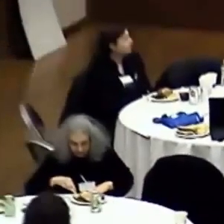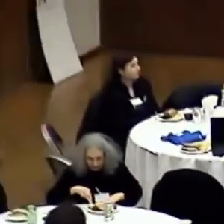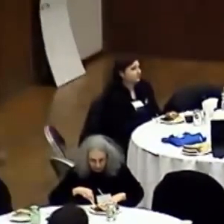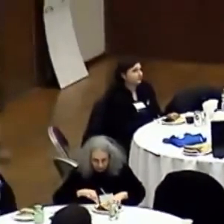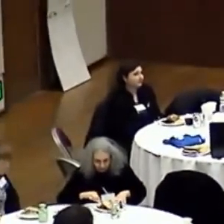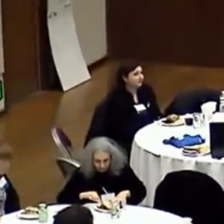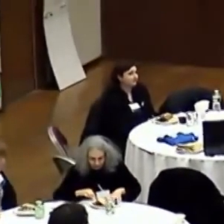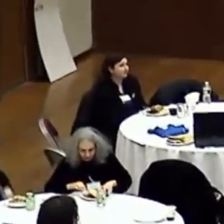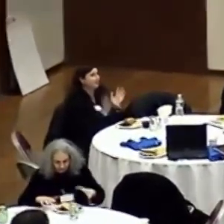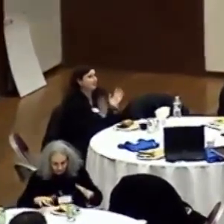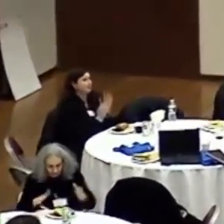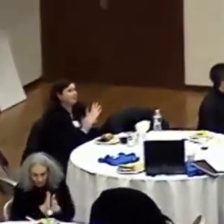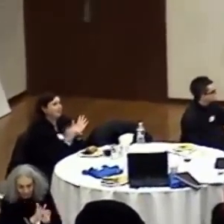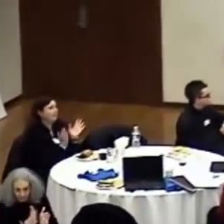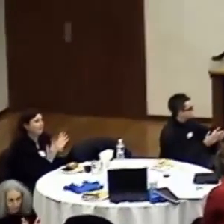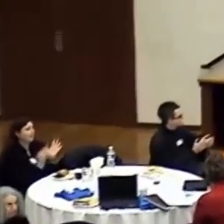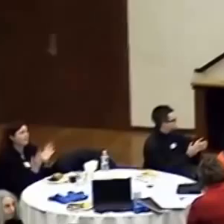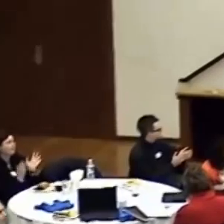day.